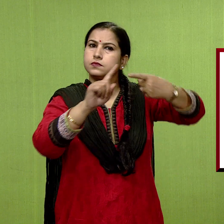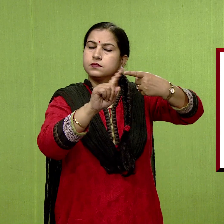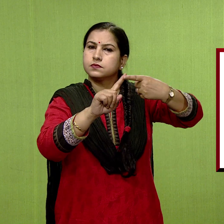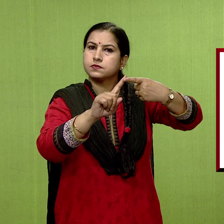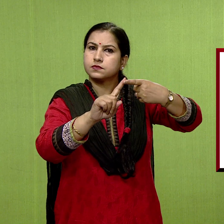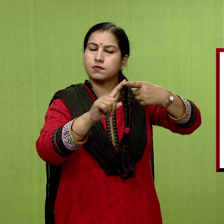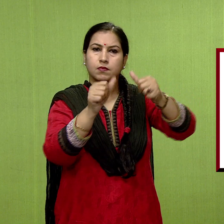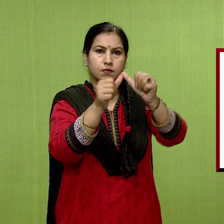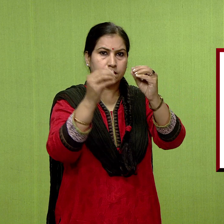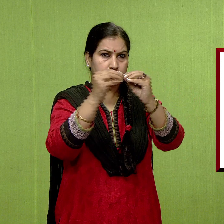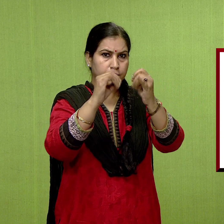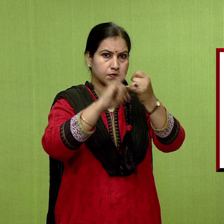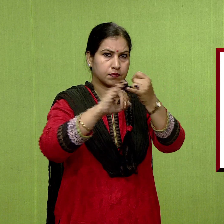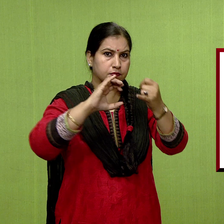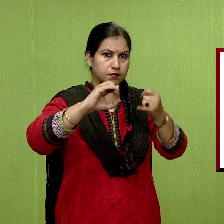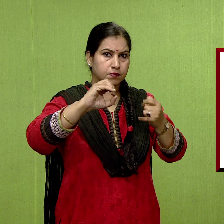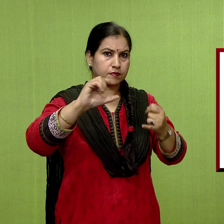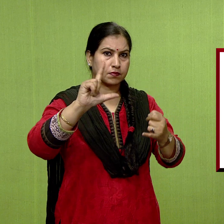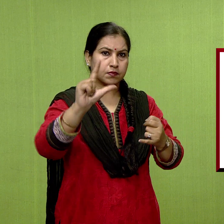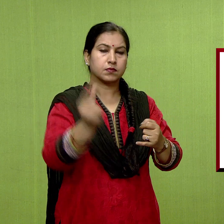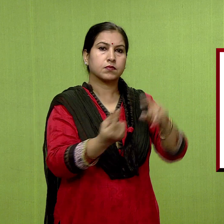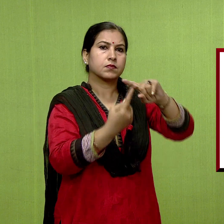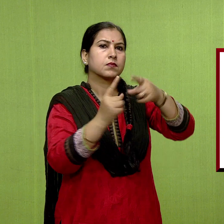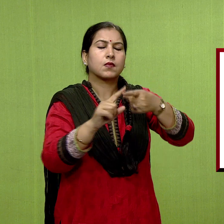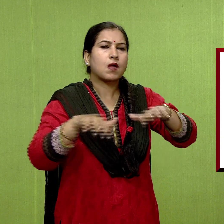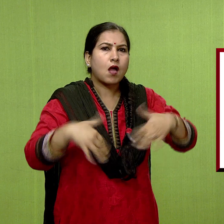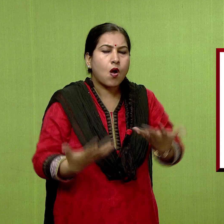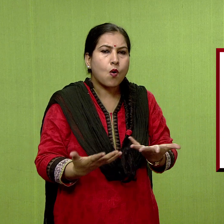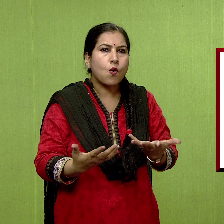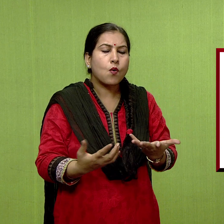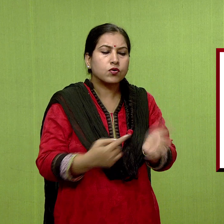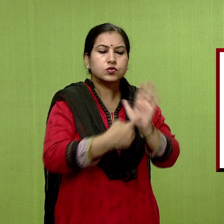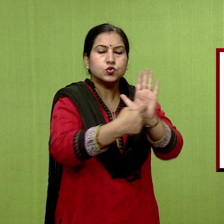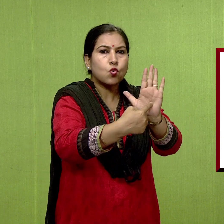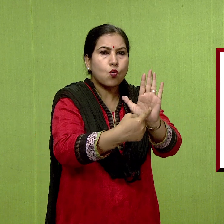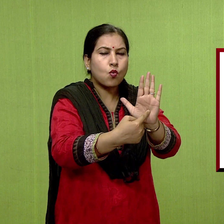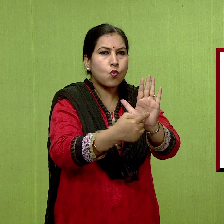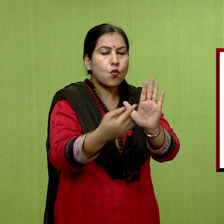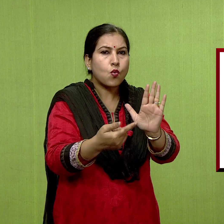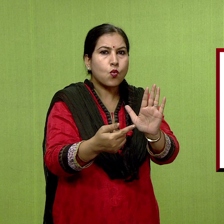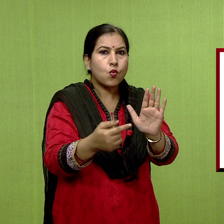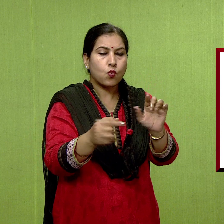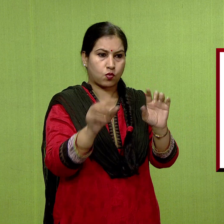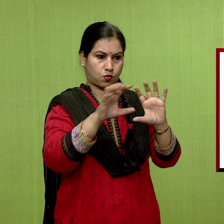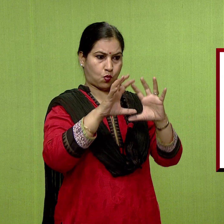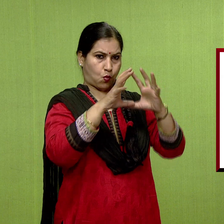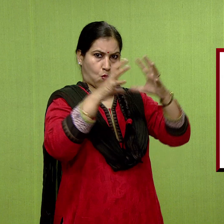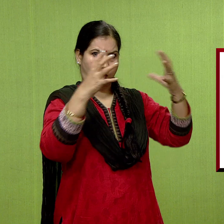Absolute location is given in degrees of latitude and longitude.